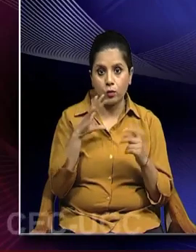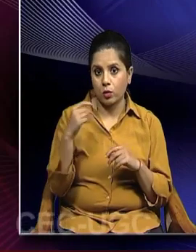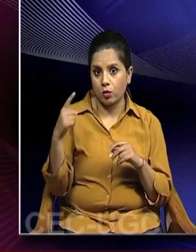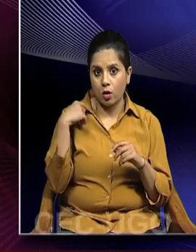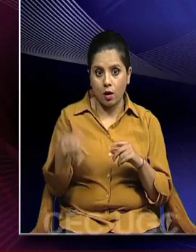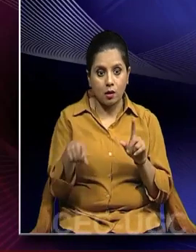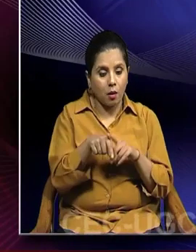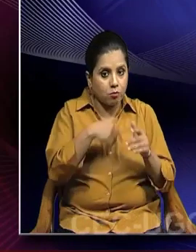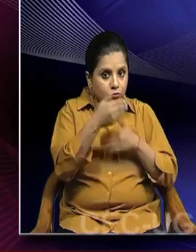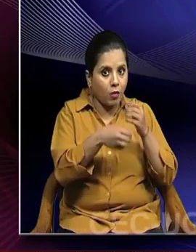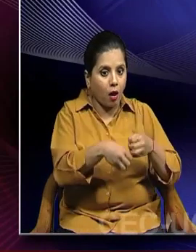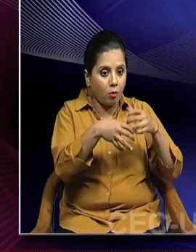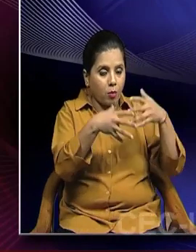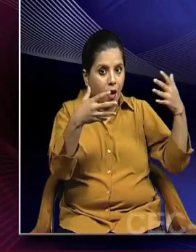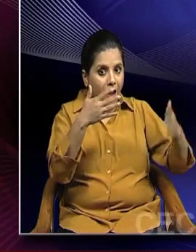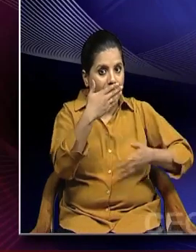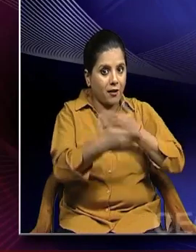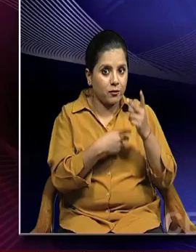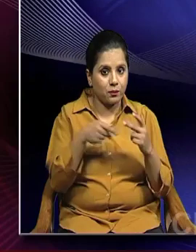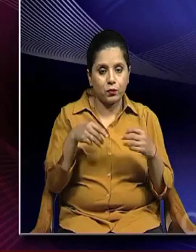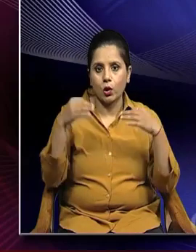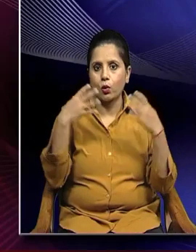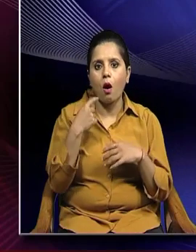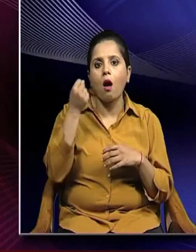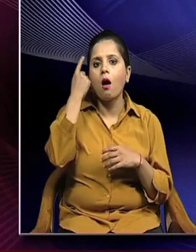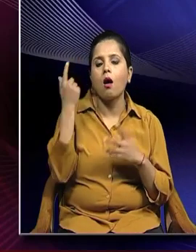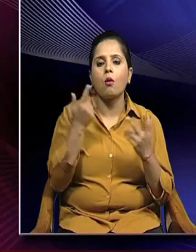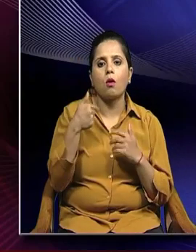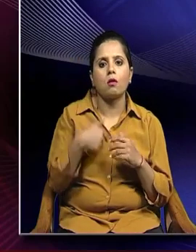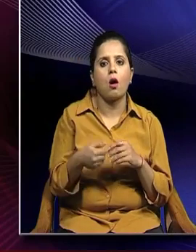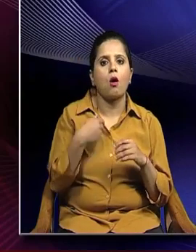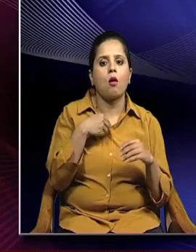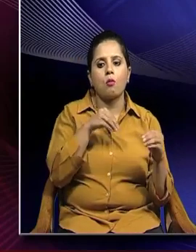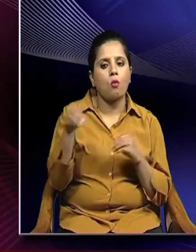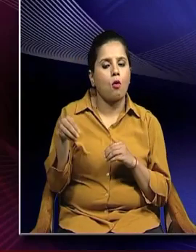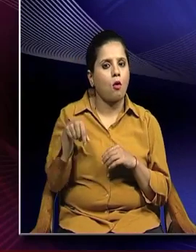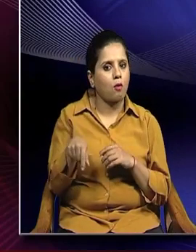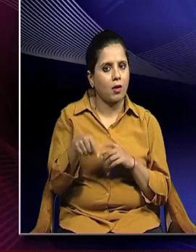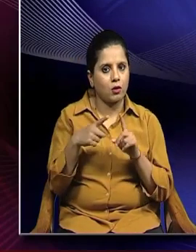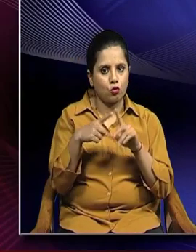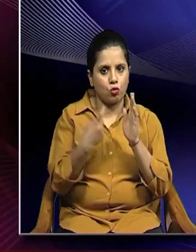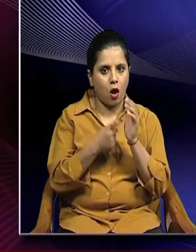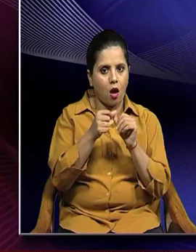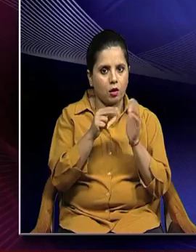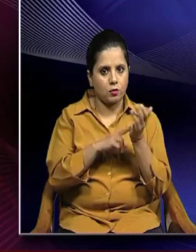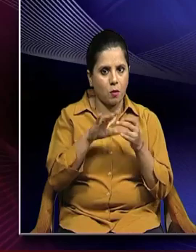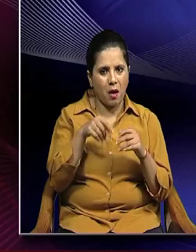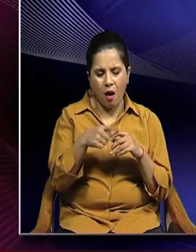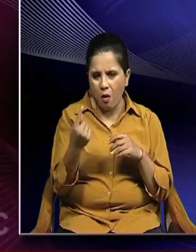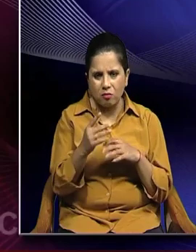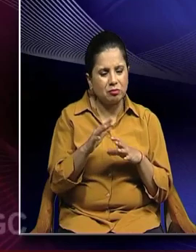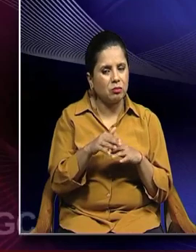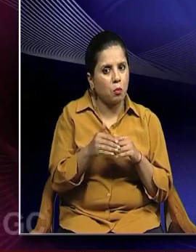nurtures also. So, now a new realization is to move even beyond the transformational approach.